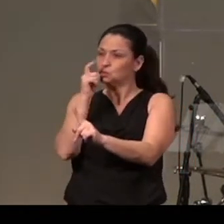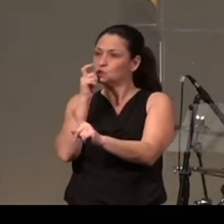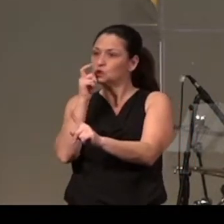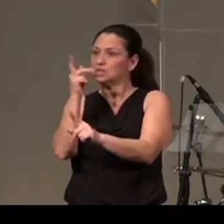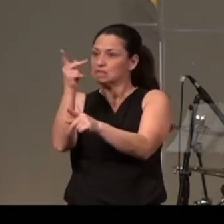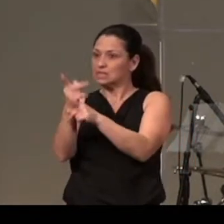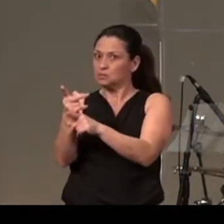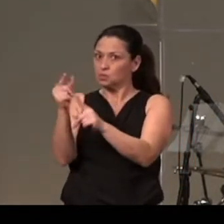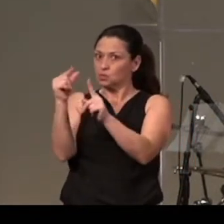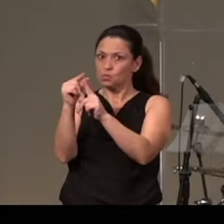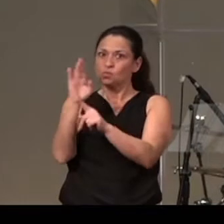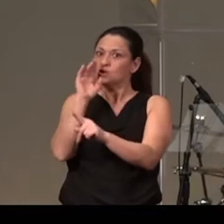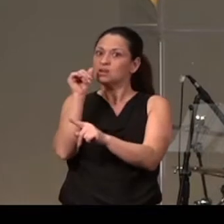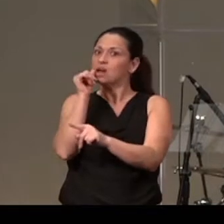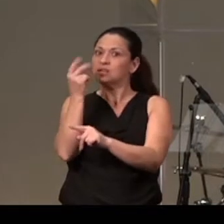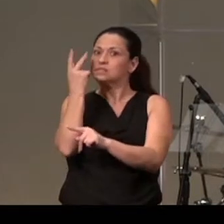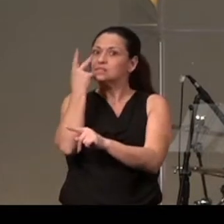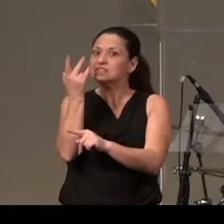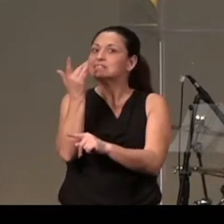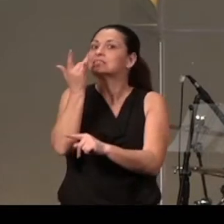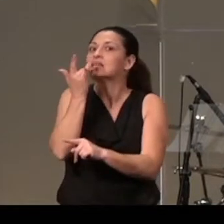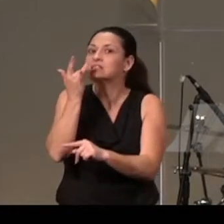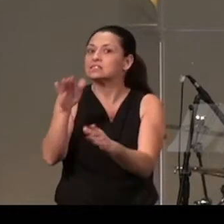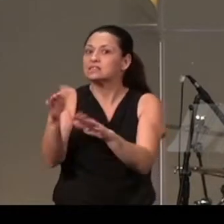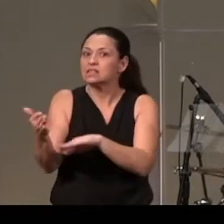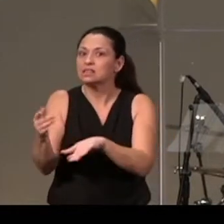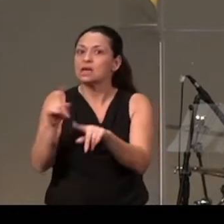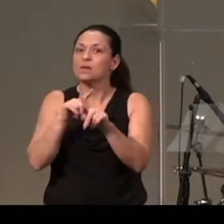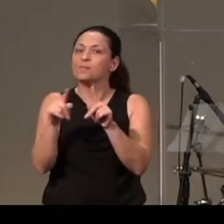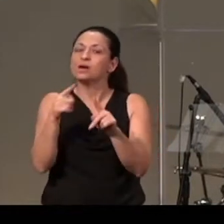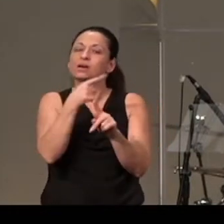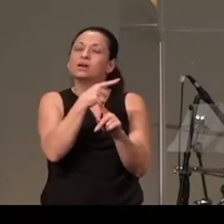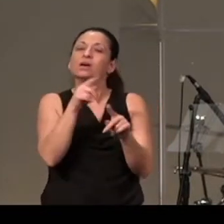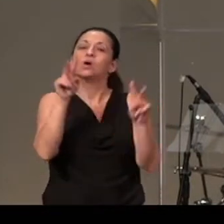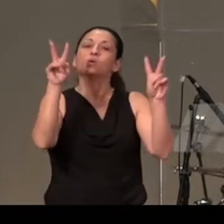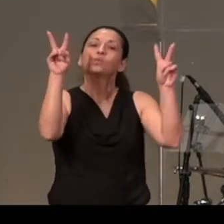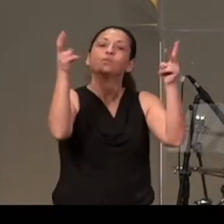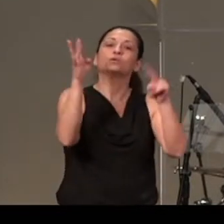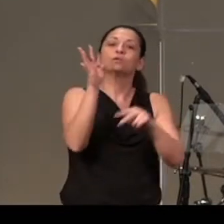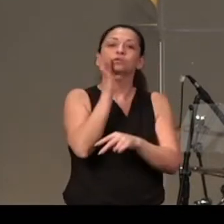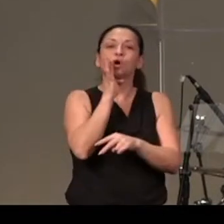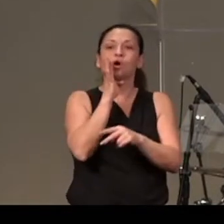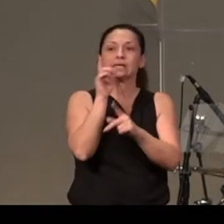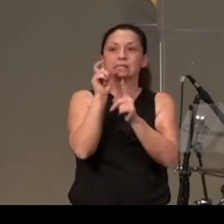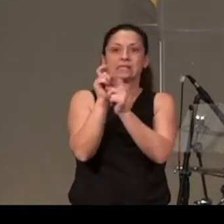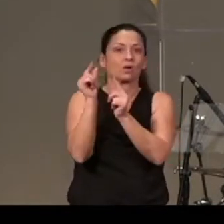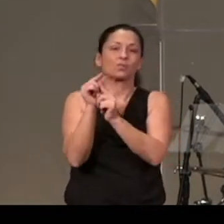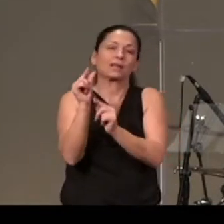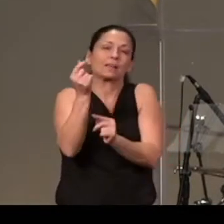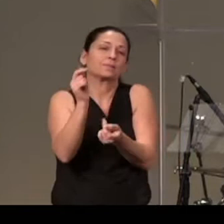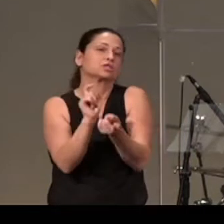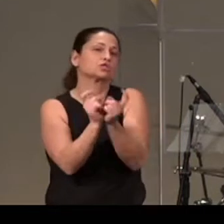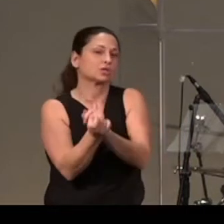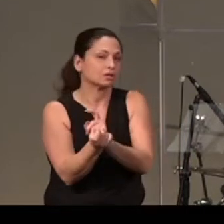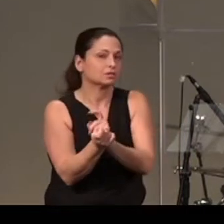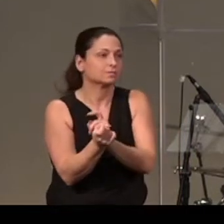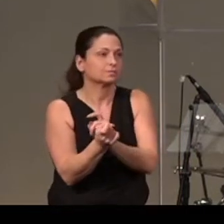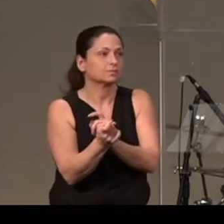death? Now notice, they quote him, but misquote him a little bit, don't they? They change the word see